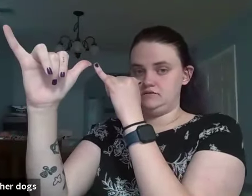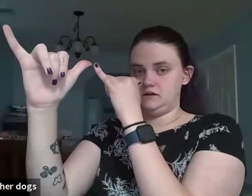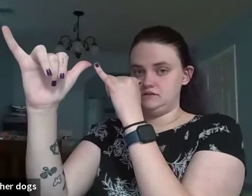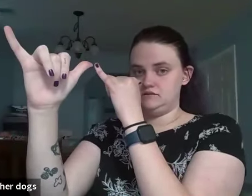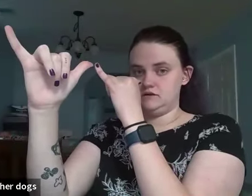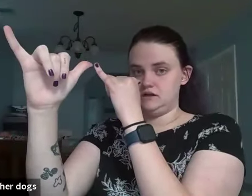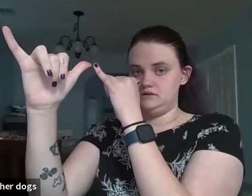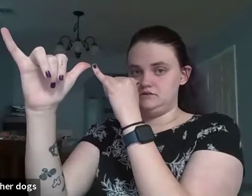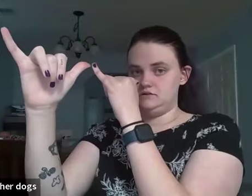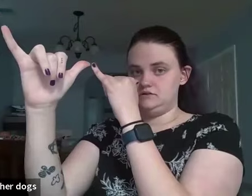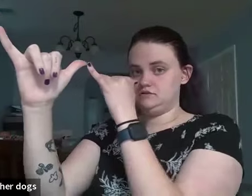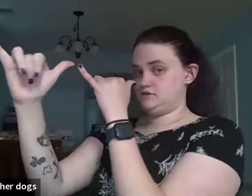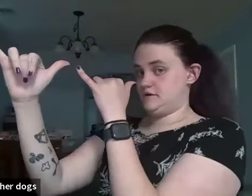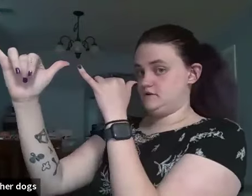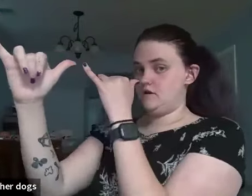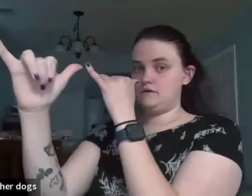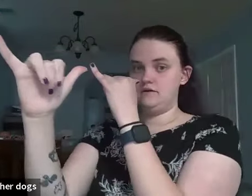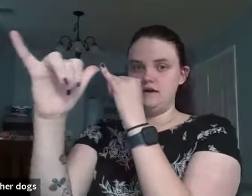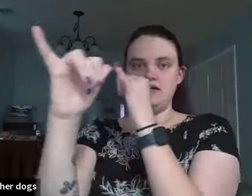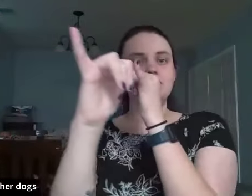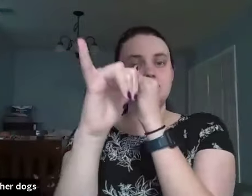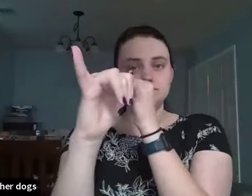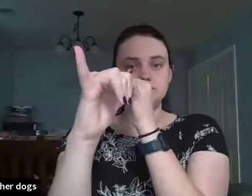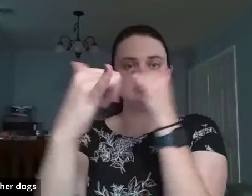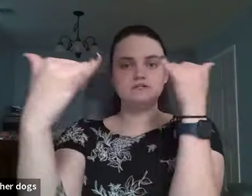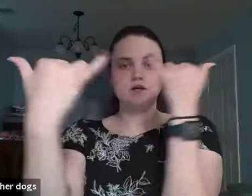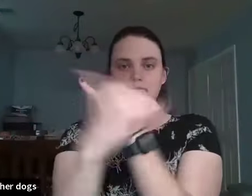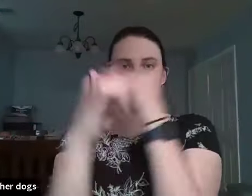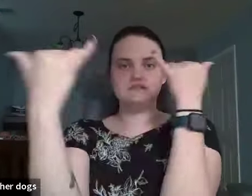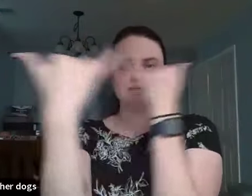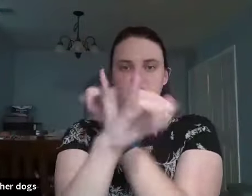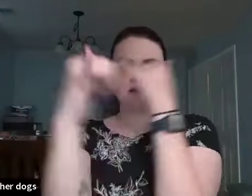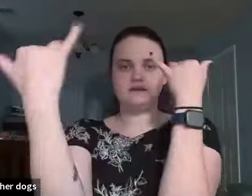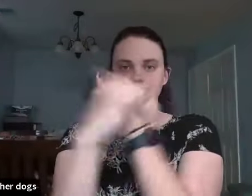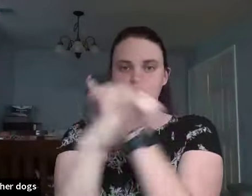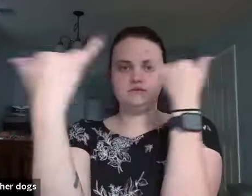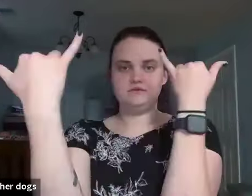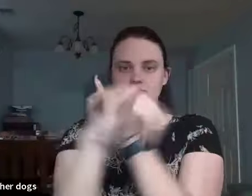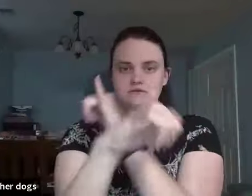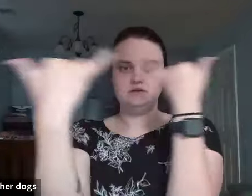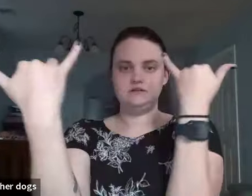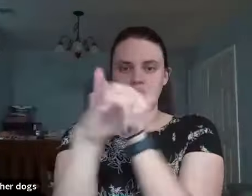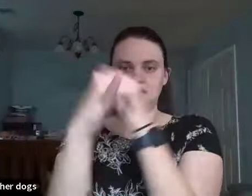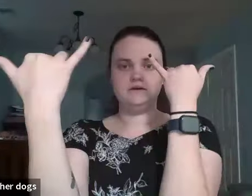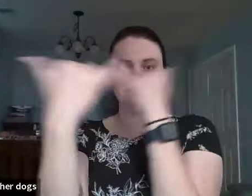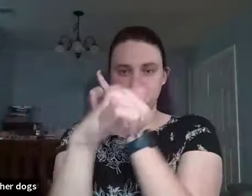in front, okay? So it looks very long. Then what you're going to do is you're going to bounce them back and forth, shaking